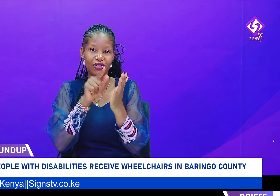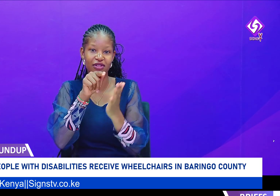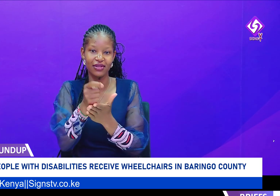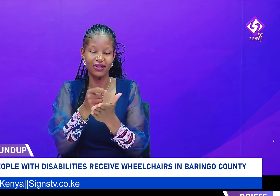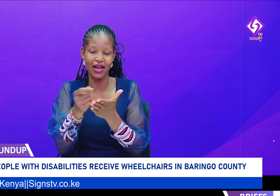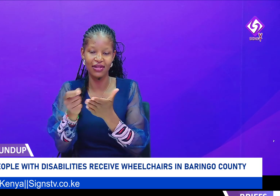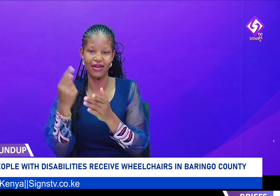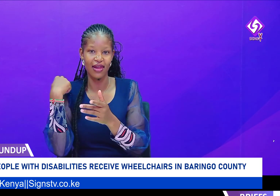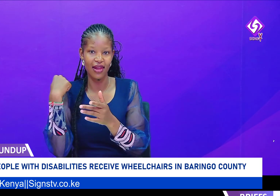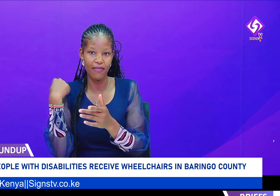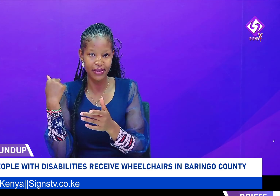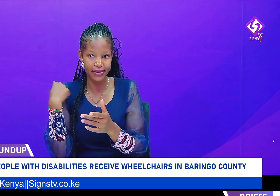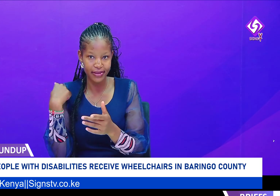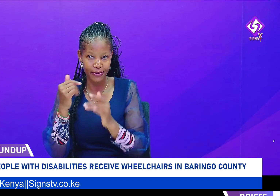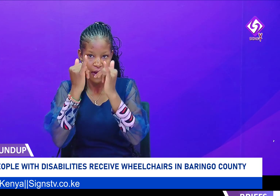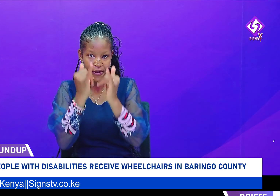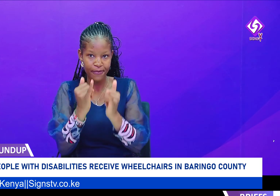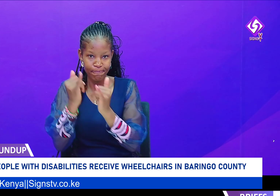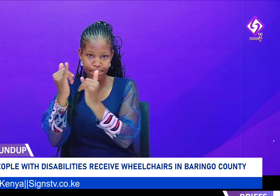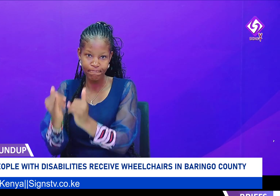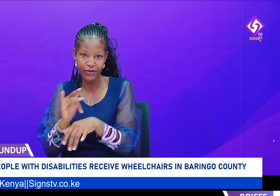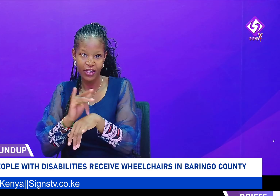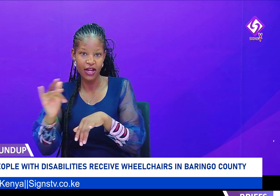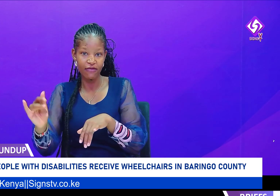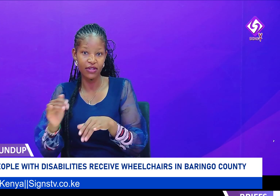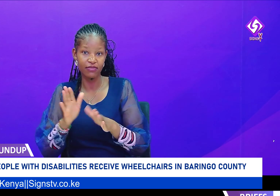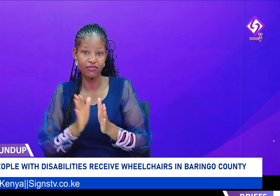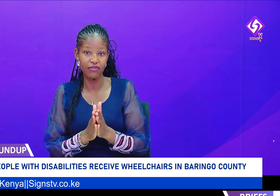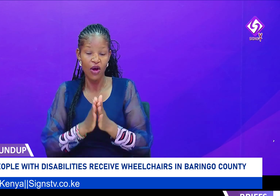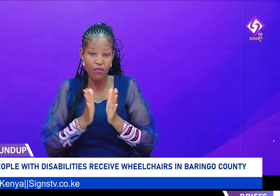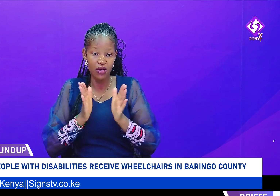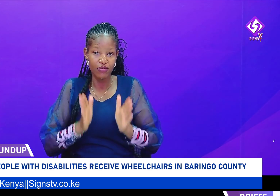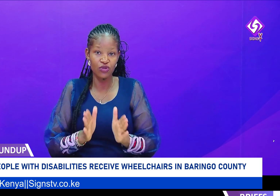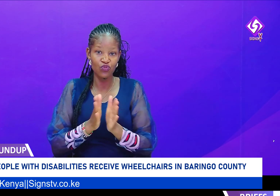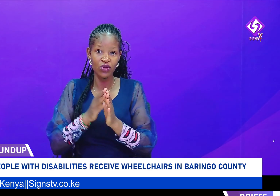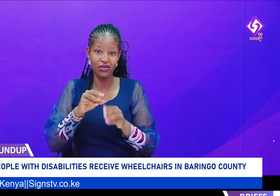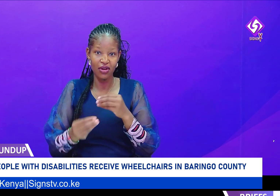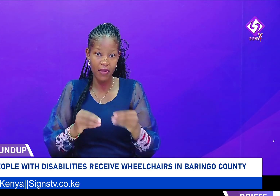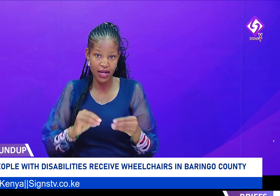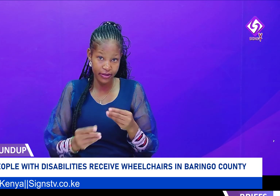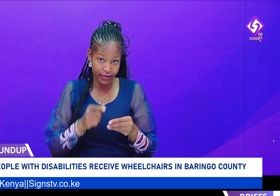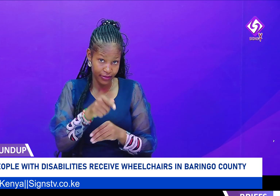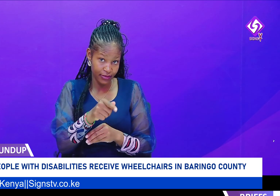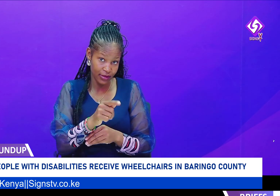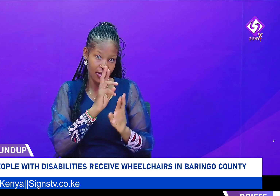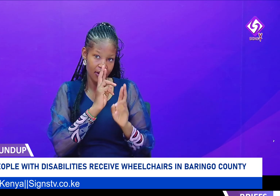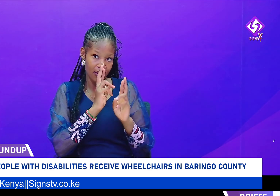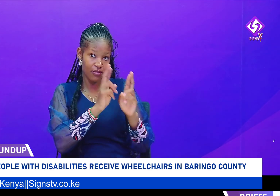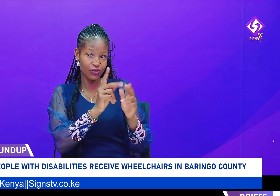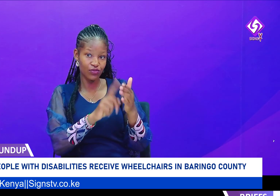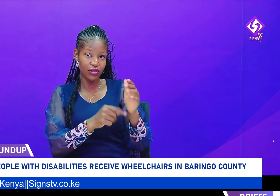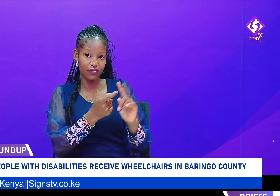Baringo County continues to report a significant number of individuals affected by disabilities